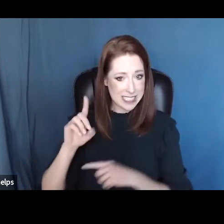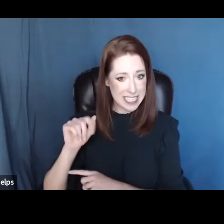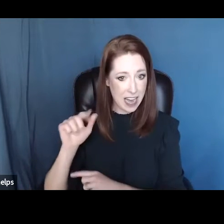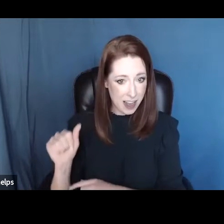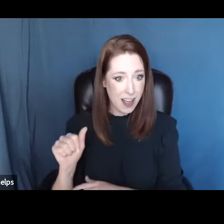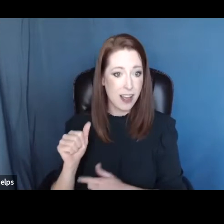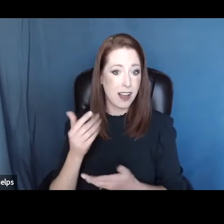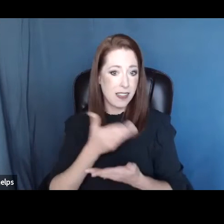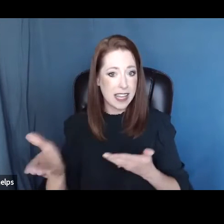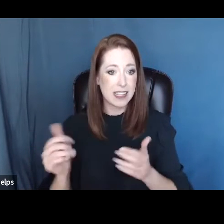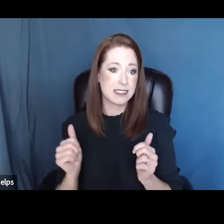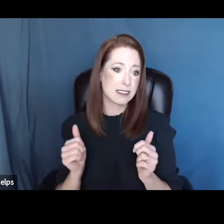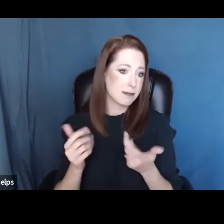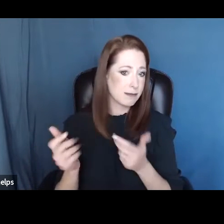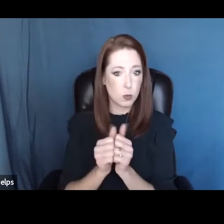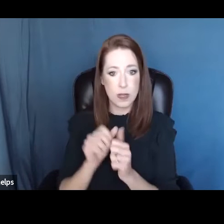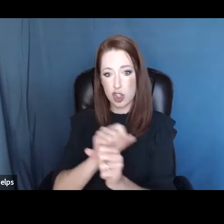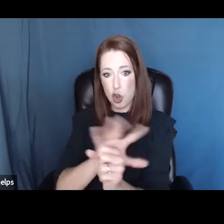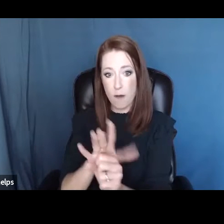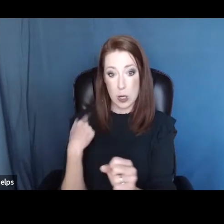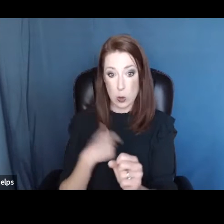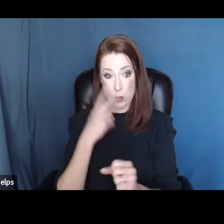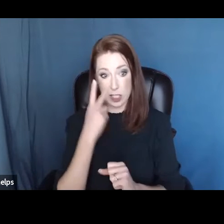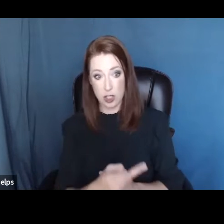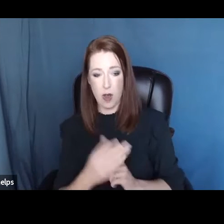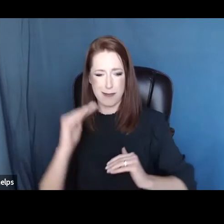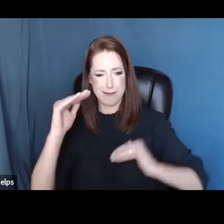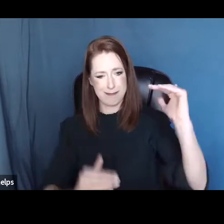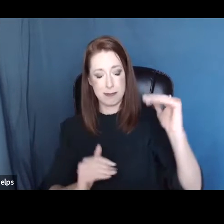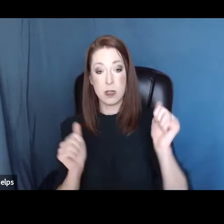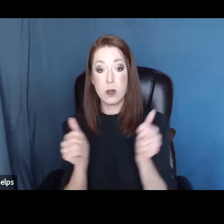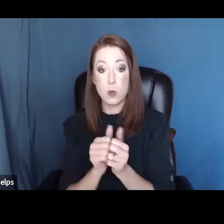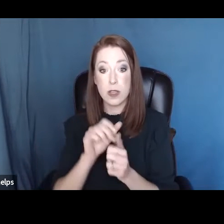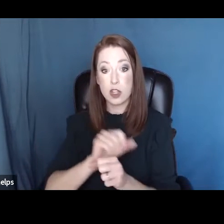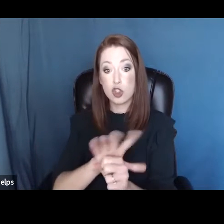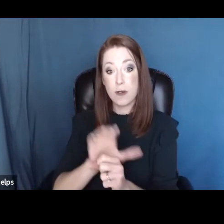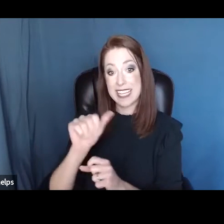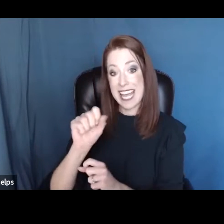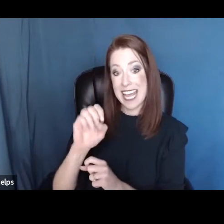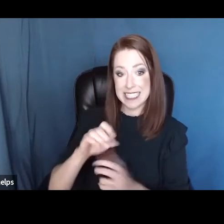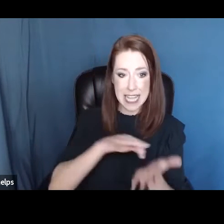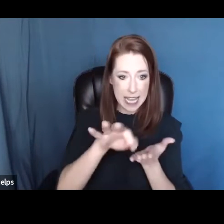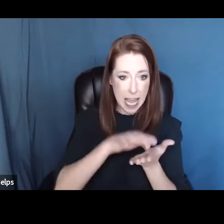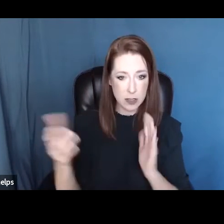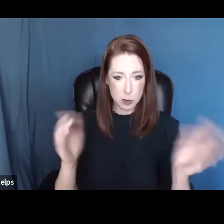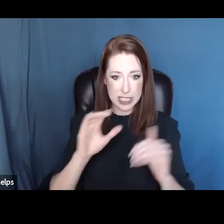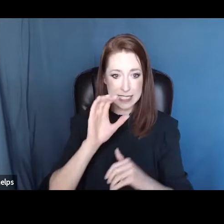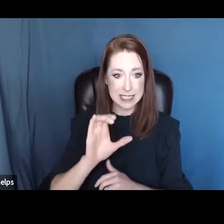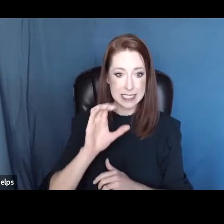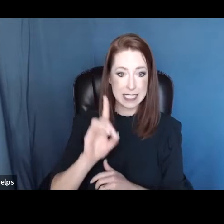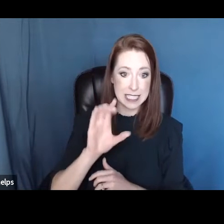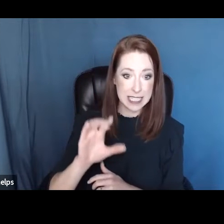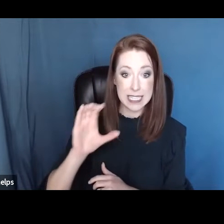world through COVID. We identified disparities and differences in COVID cases and counts between CDC, CMS,